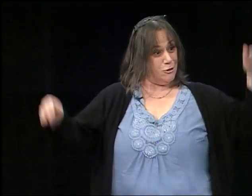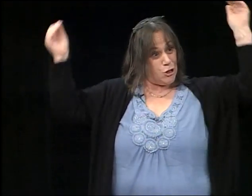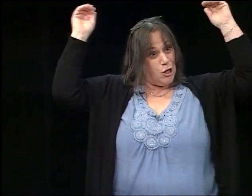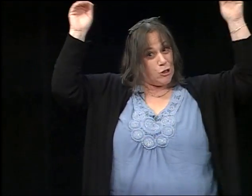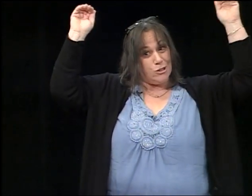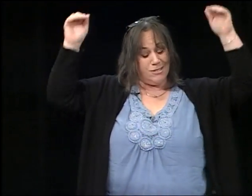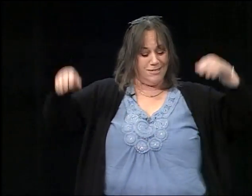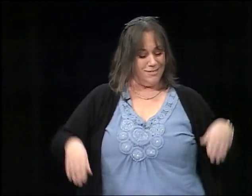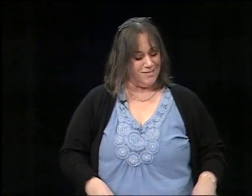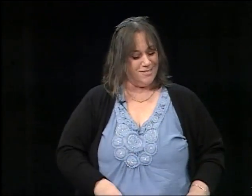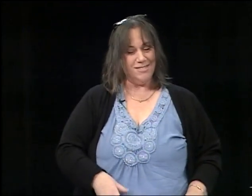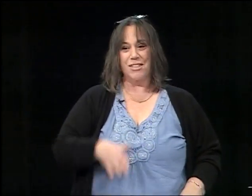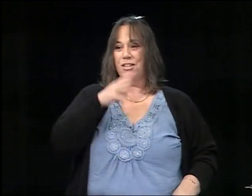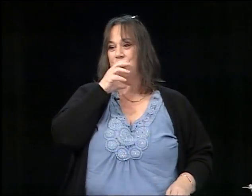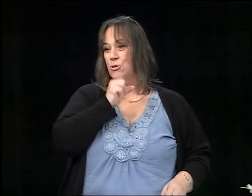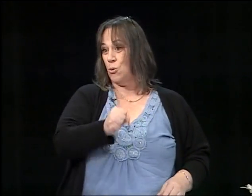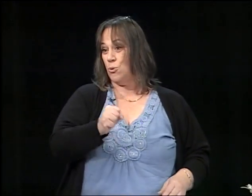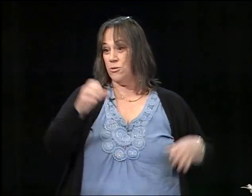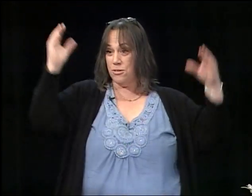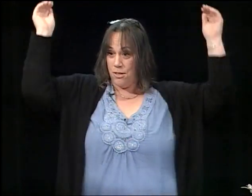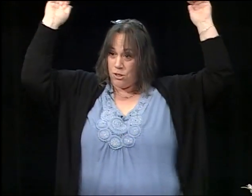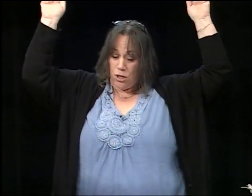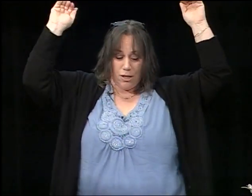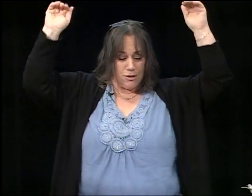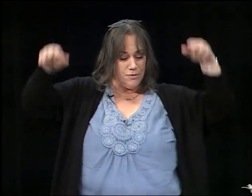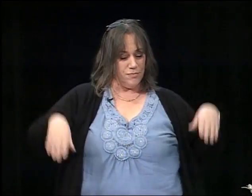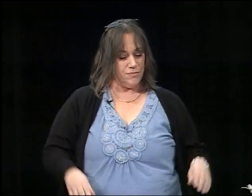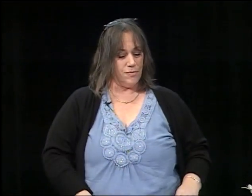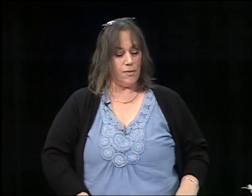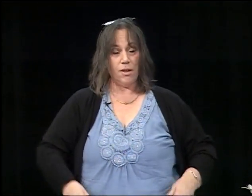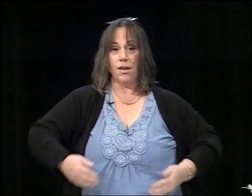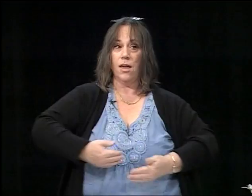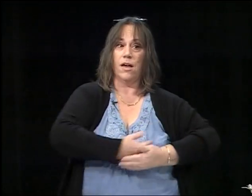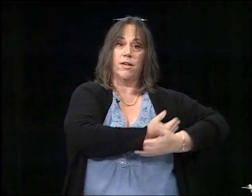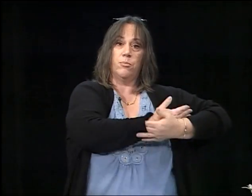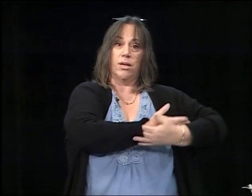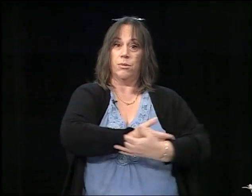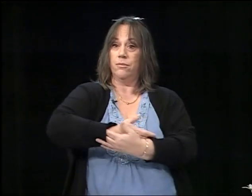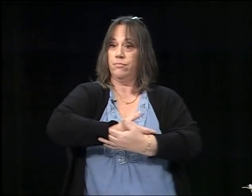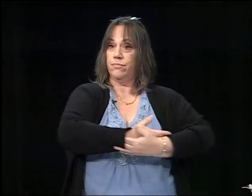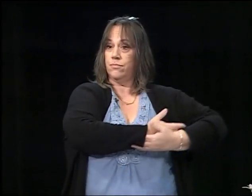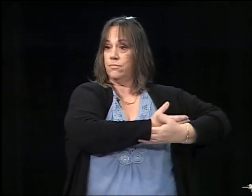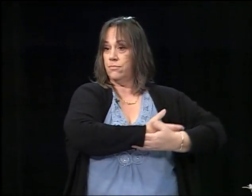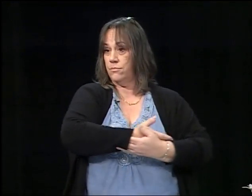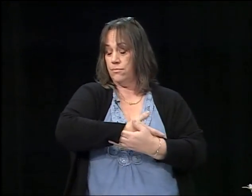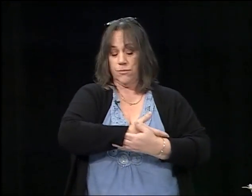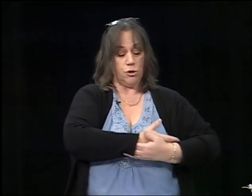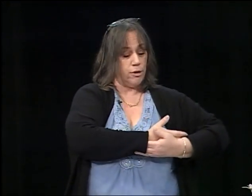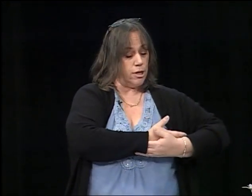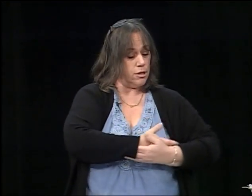taller. So old and taller. And then a baby. You're cradling your